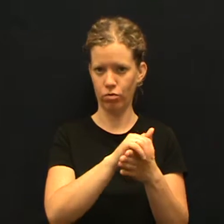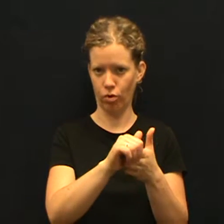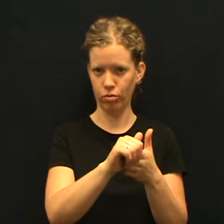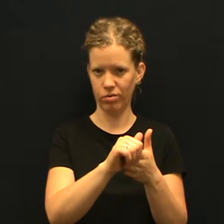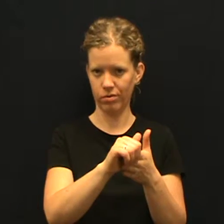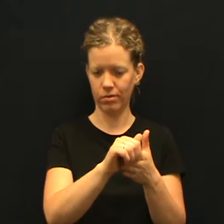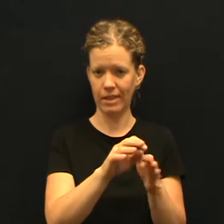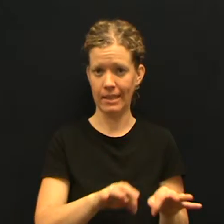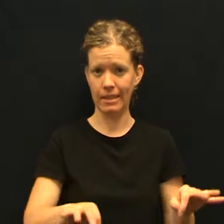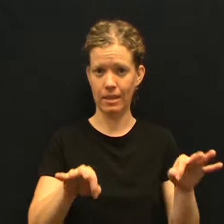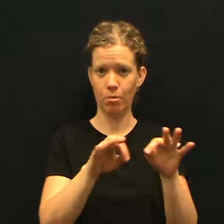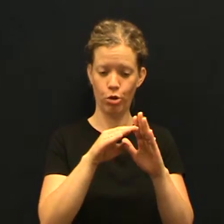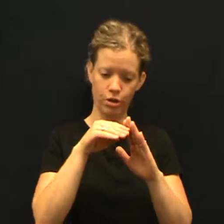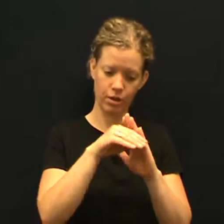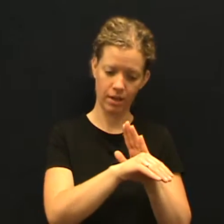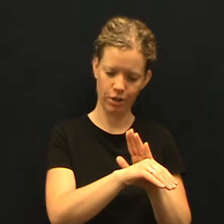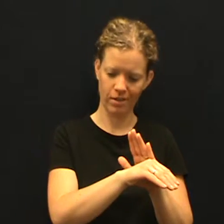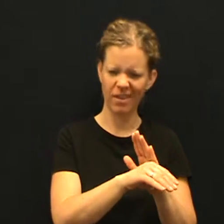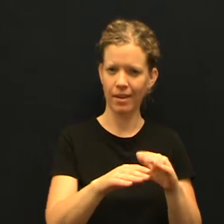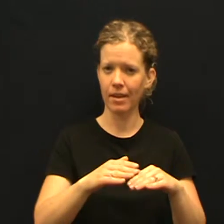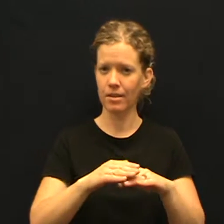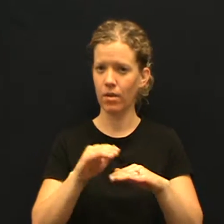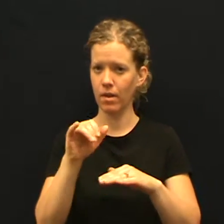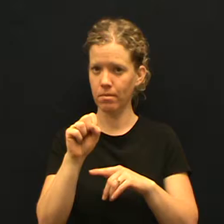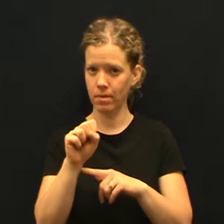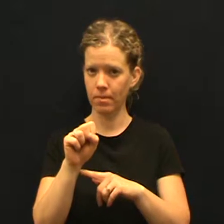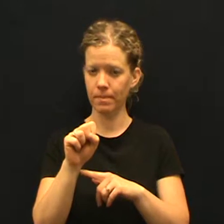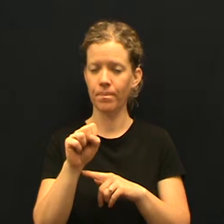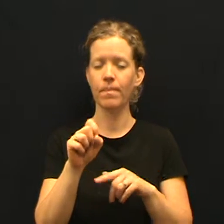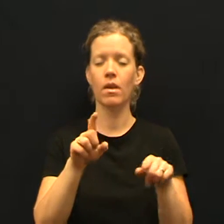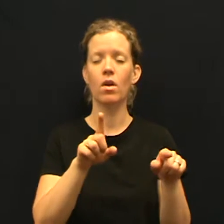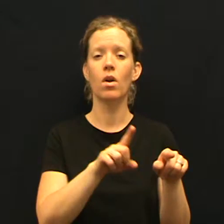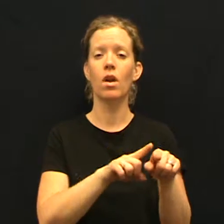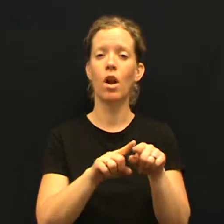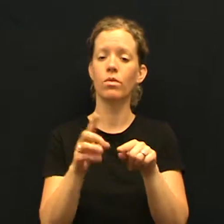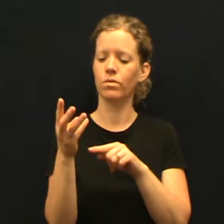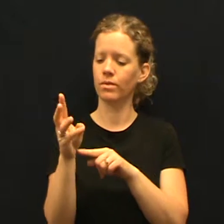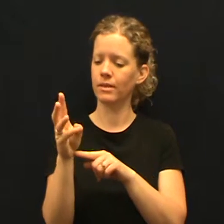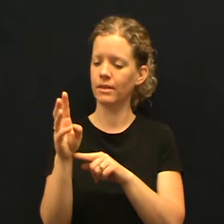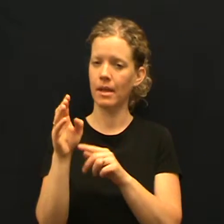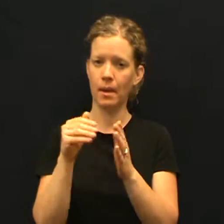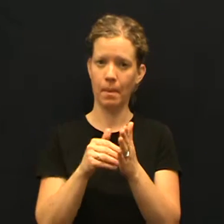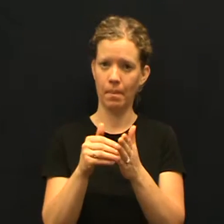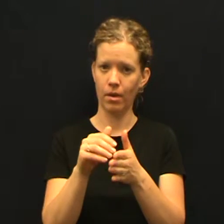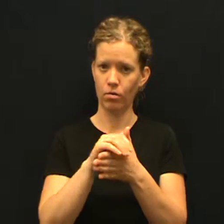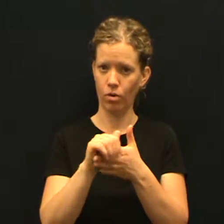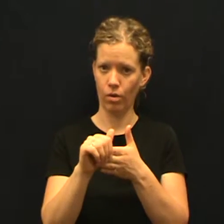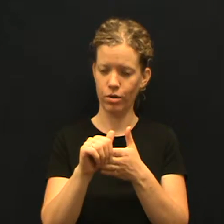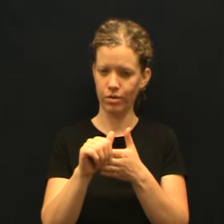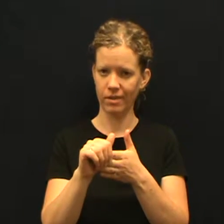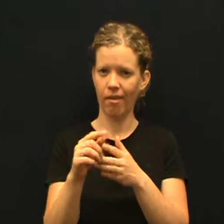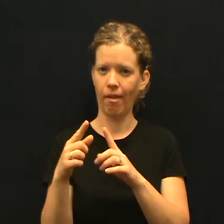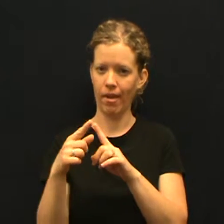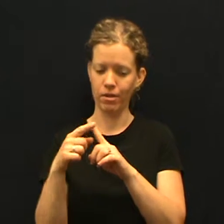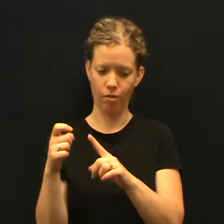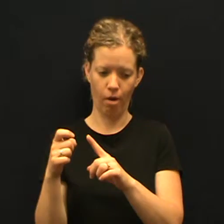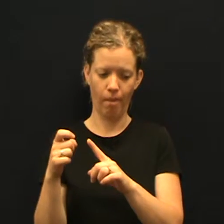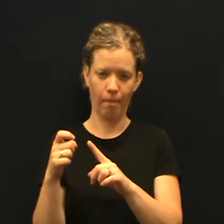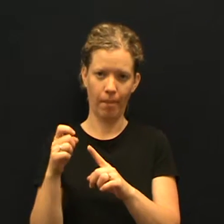that depreciation in the income statement, and we also saw that $16 million be the result of the change in accumulated